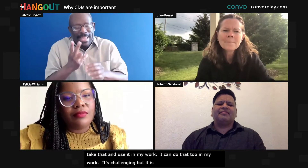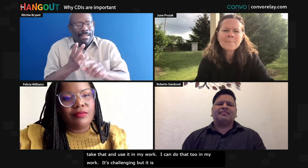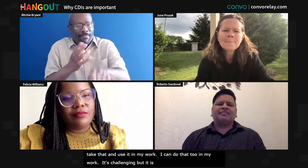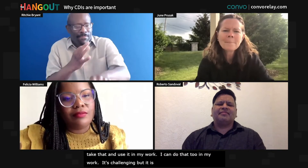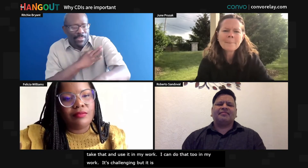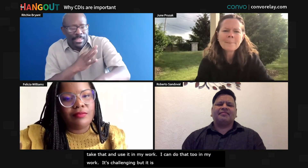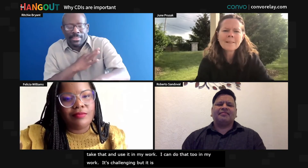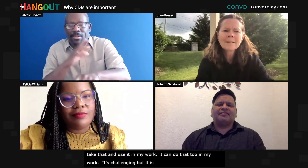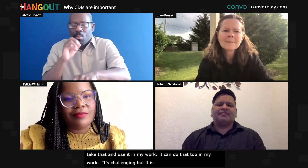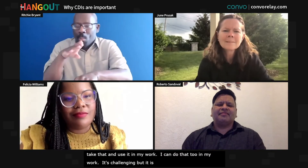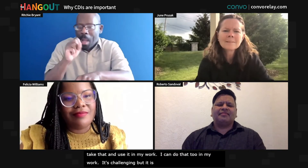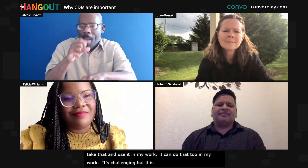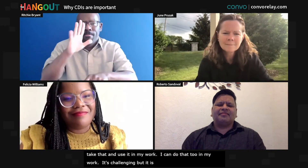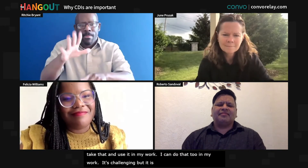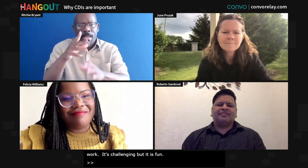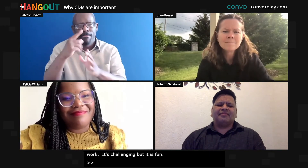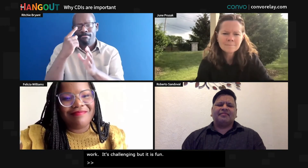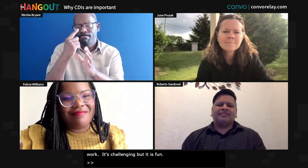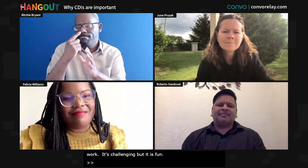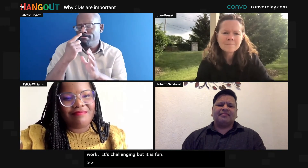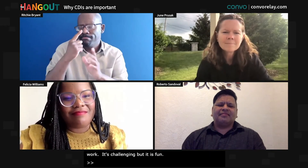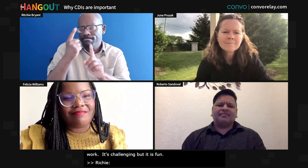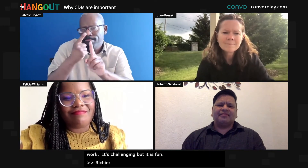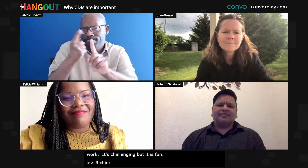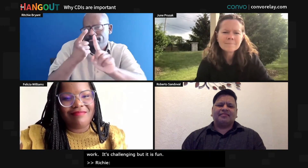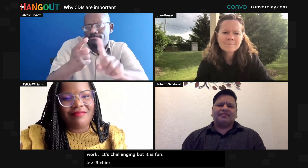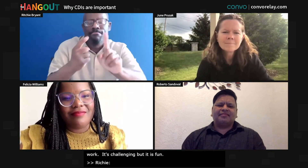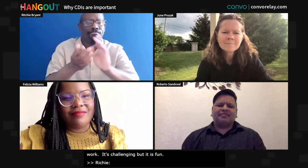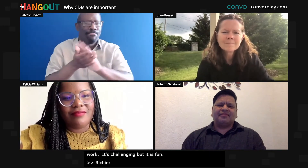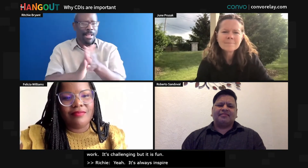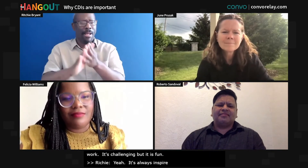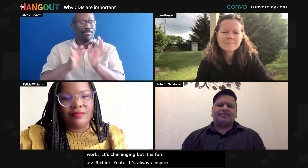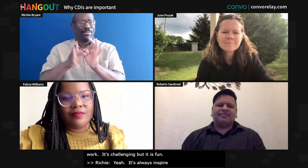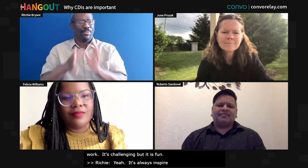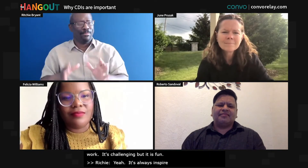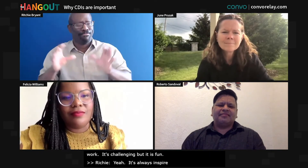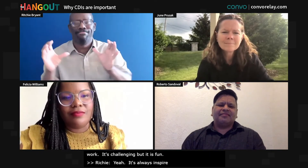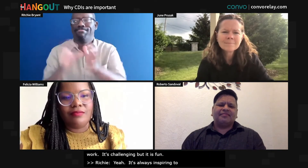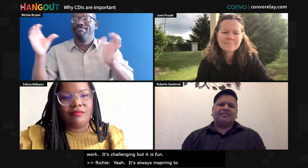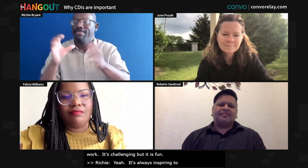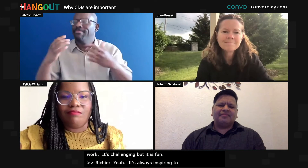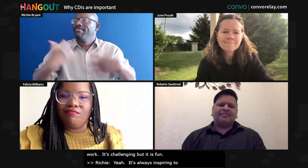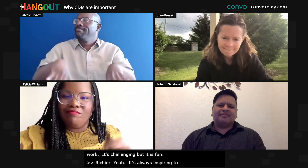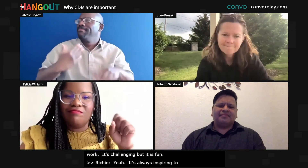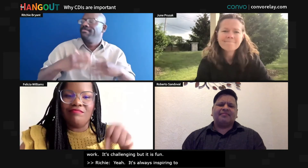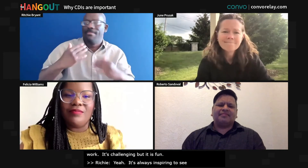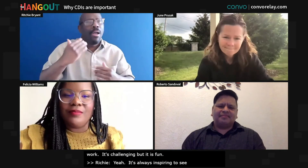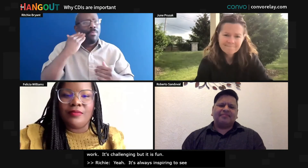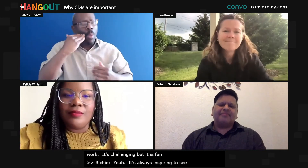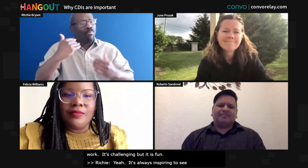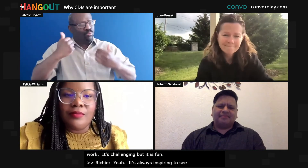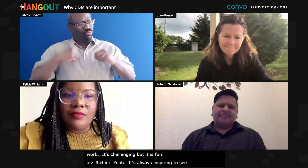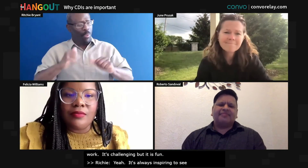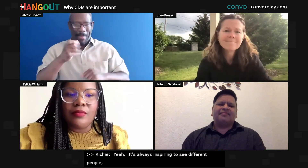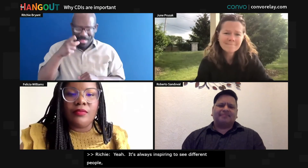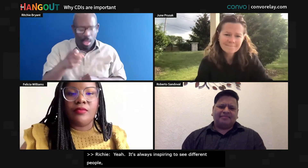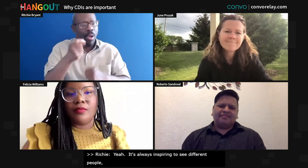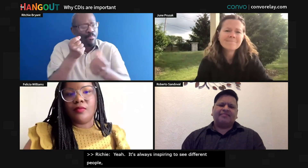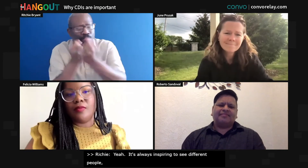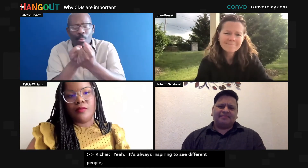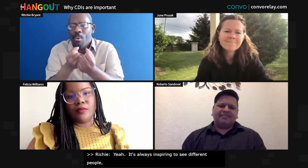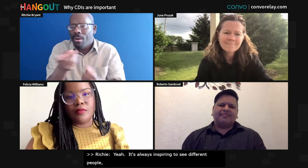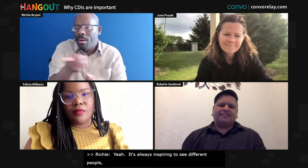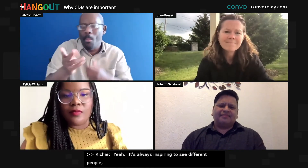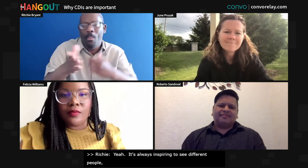This is Richie. It's always so inspiring to see different people have their goals set and they want to become a certified